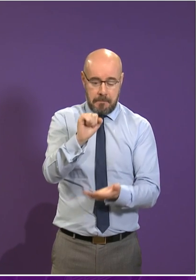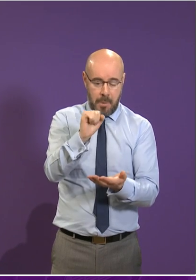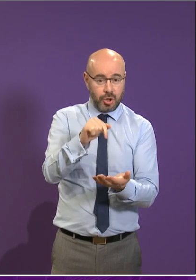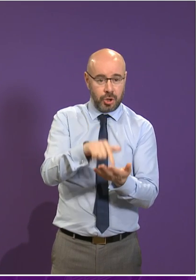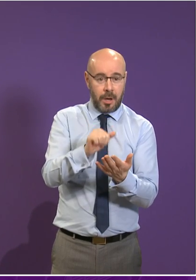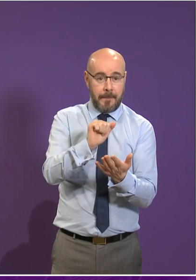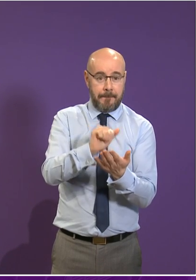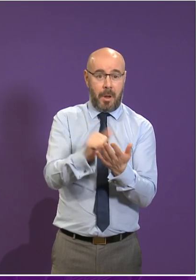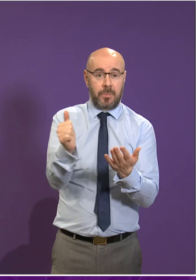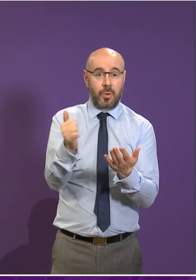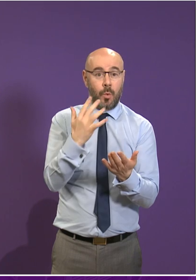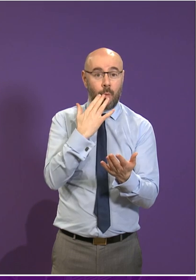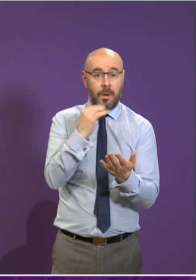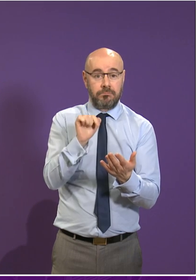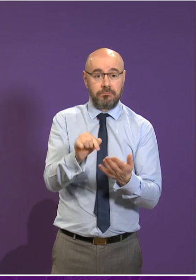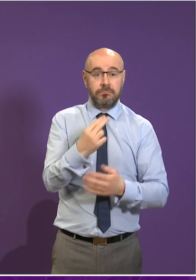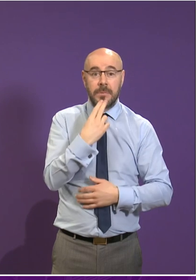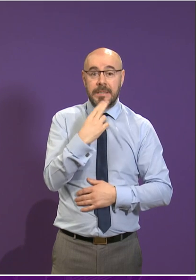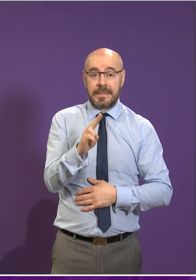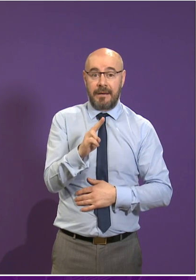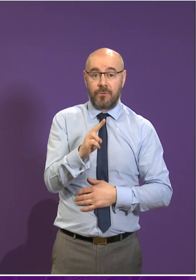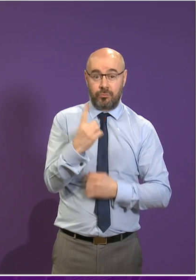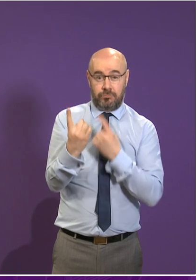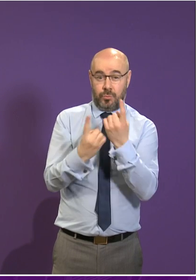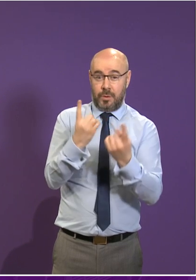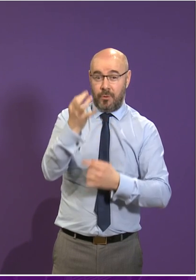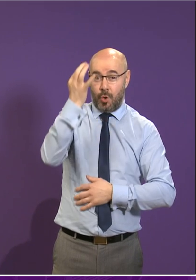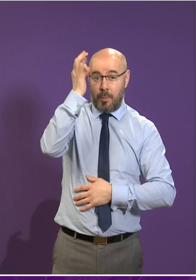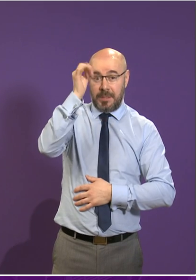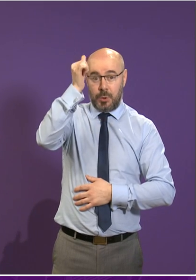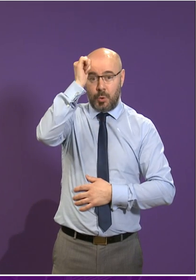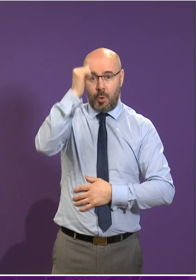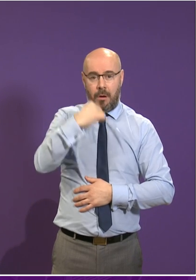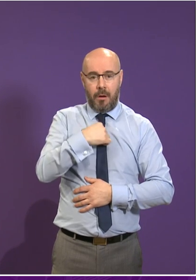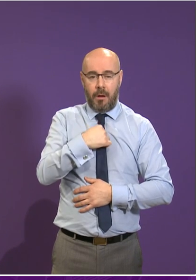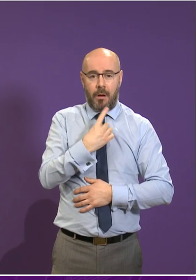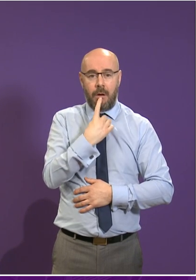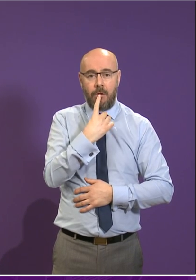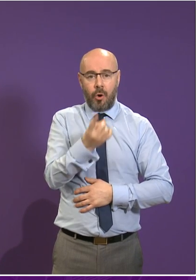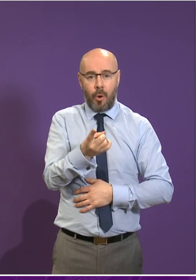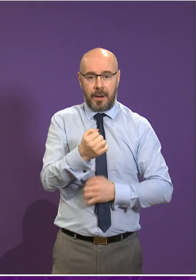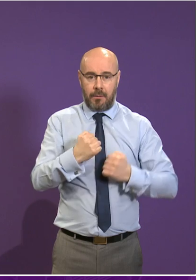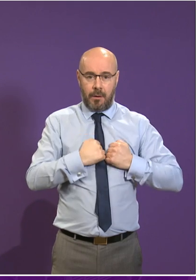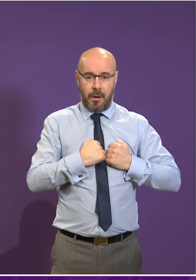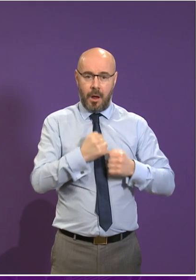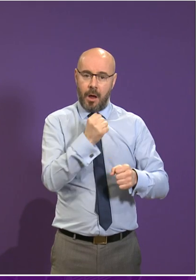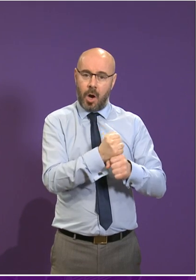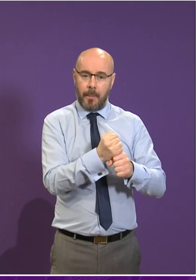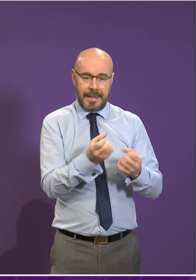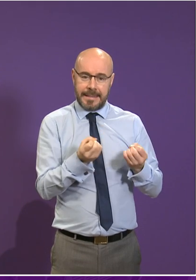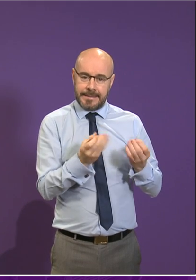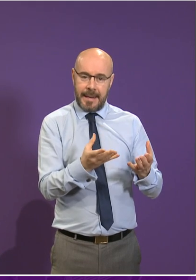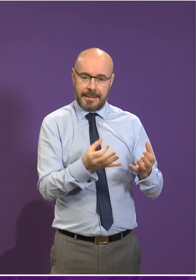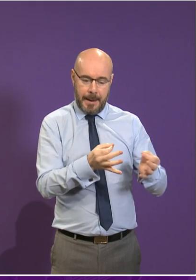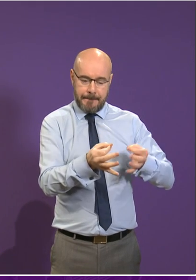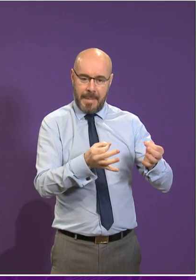this afternoon, the committee will be aware that I'm not able to comment or reflect on the government's spending plans.